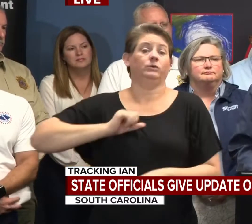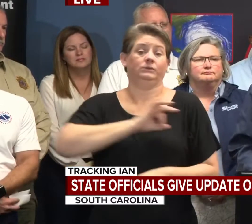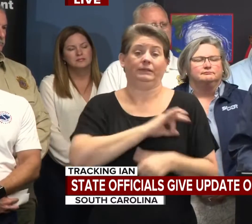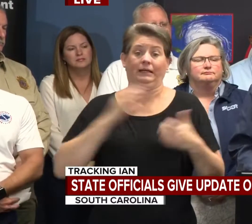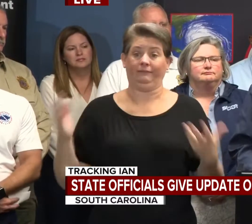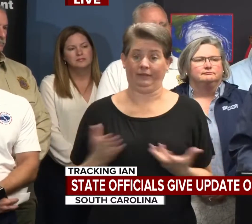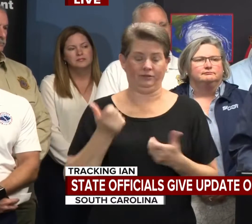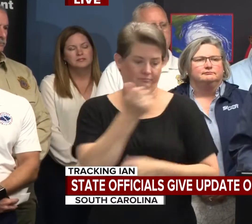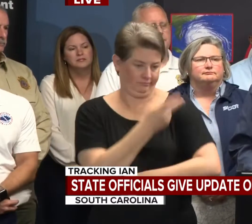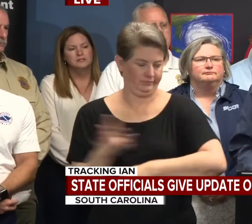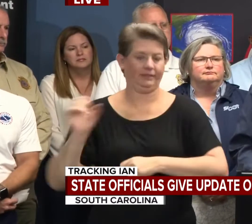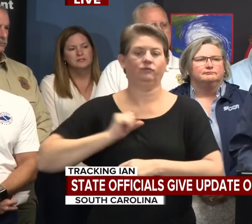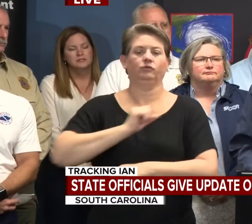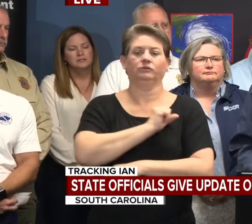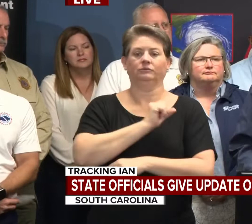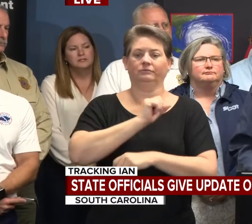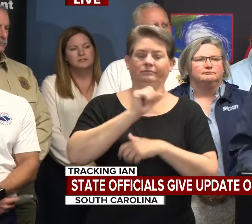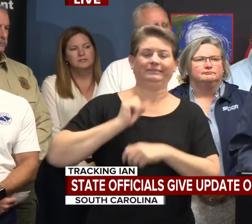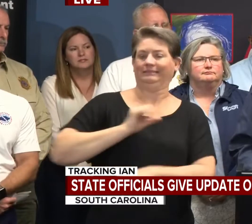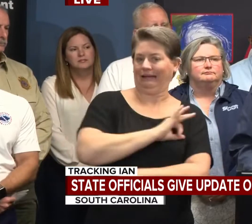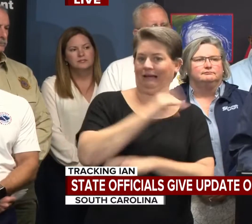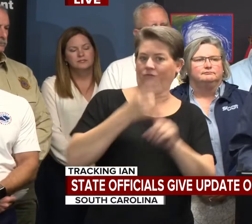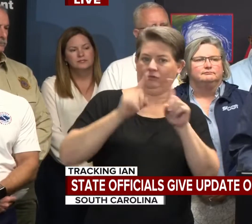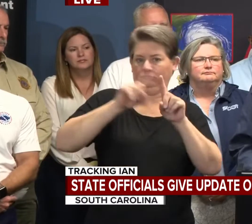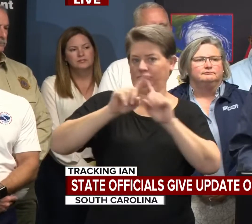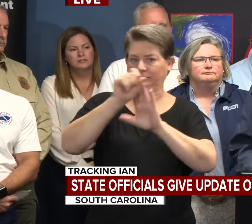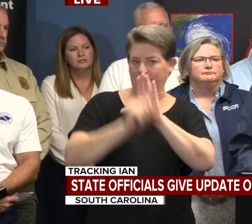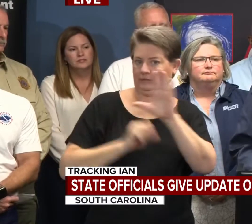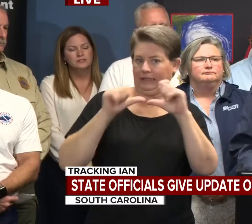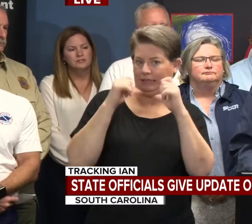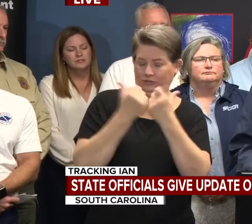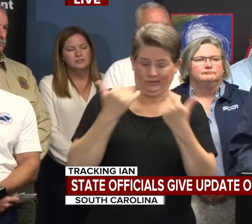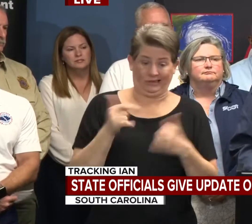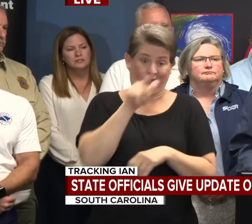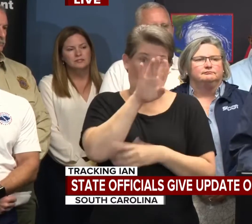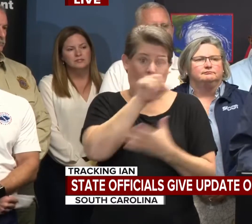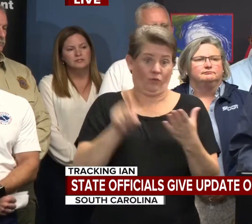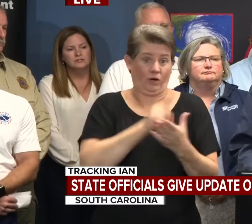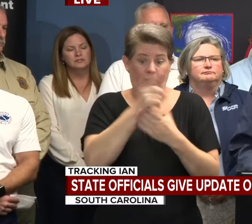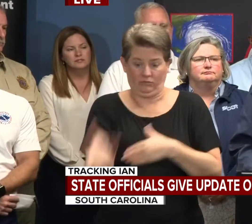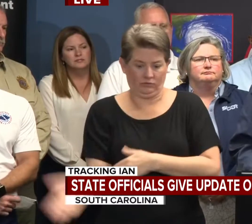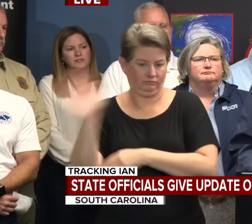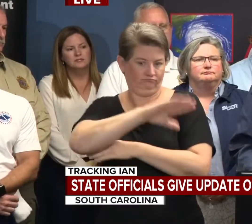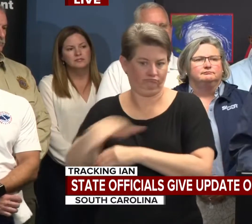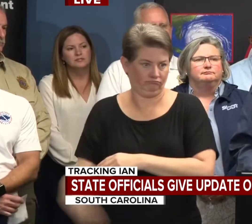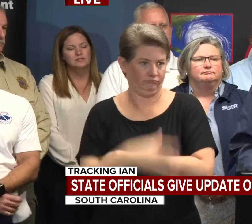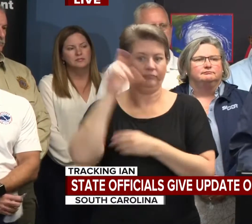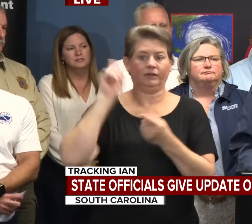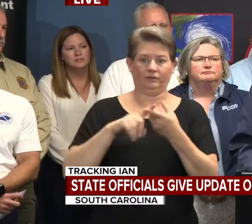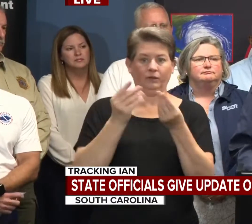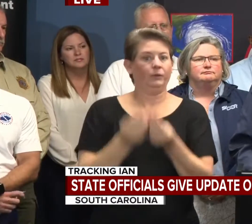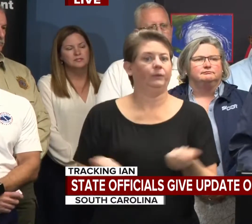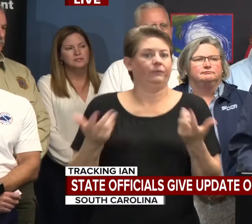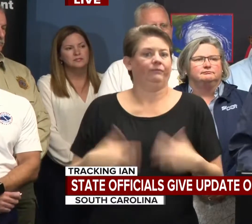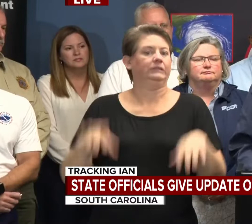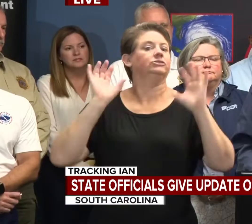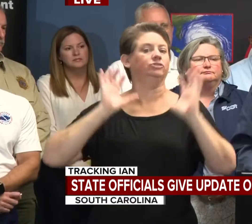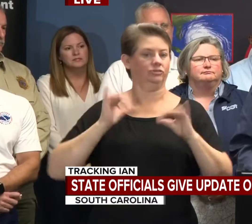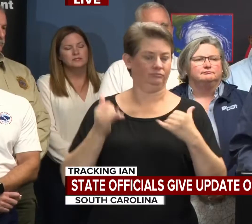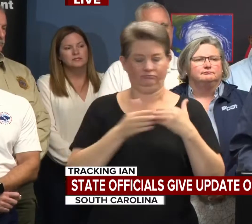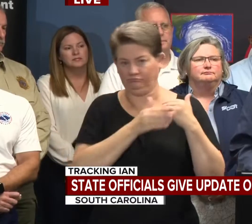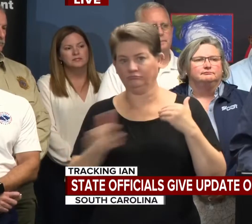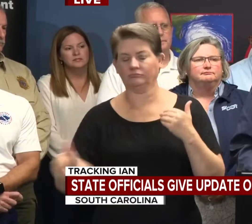with a number of state agencies and voluntary organizations 24 hours a day until this event curtails. Right